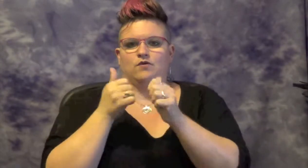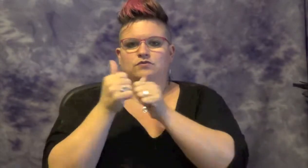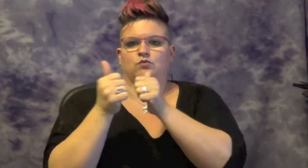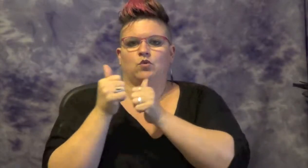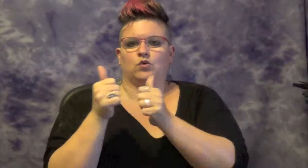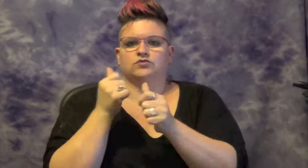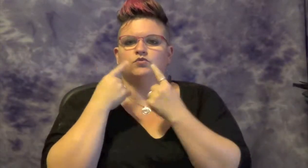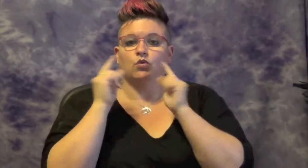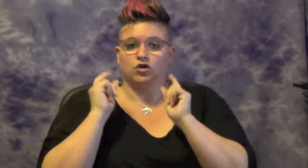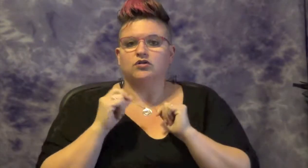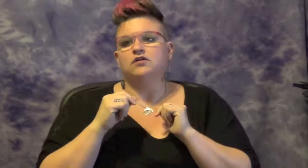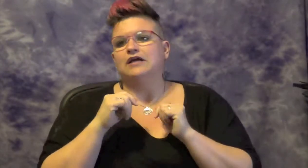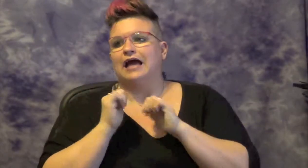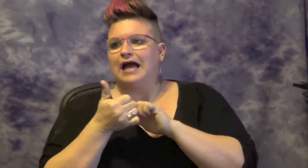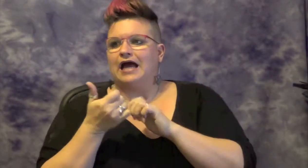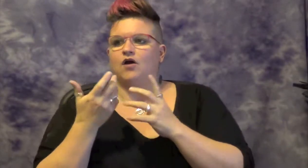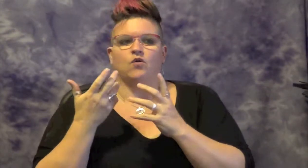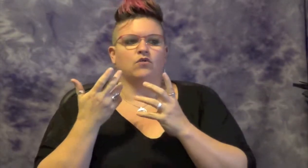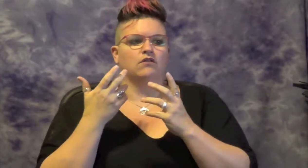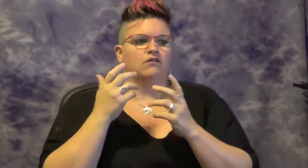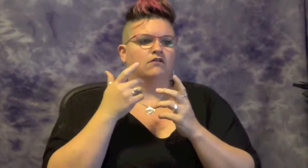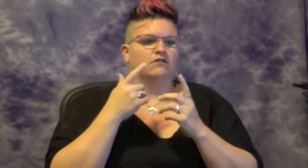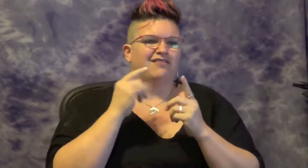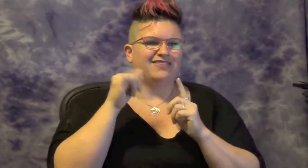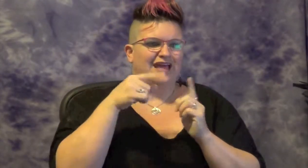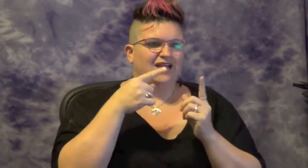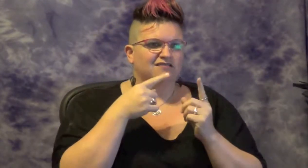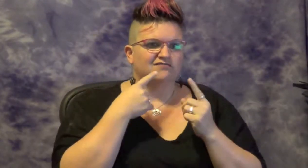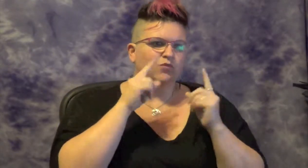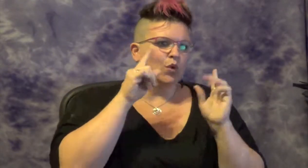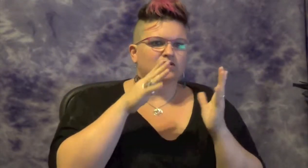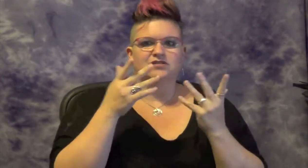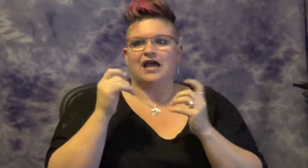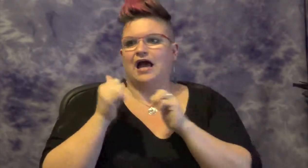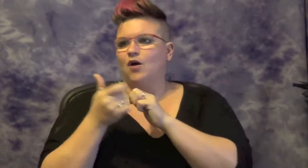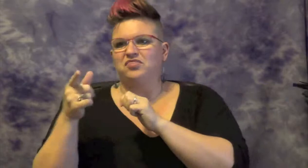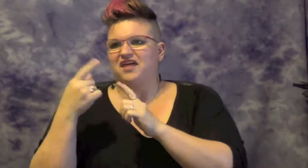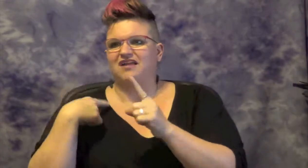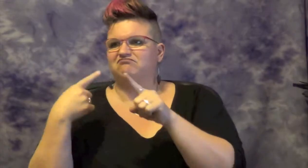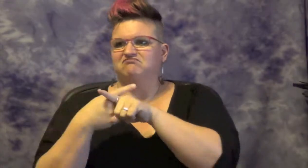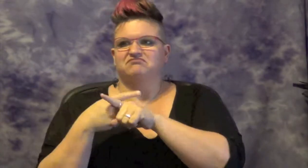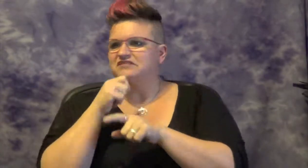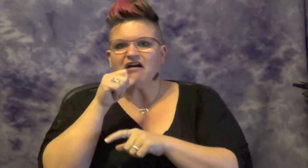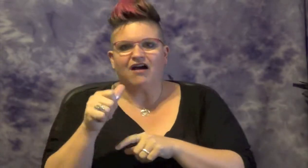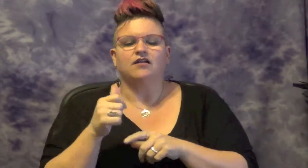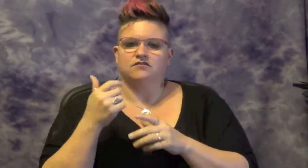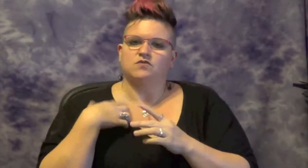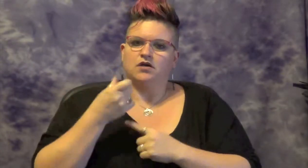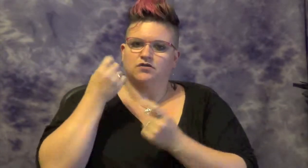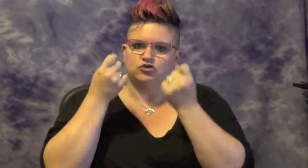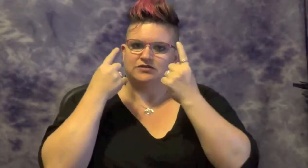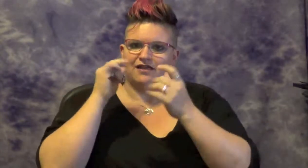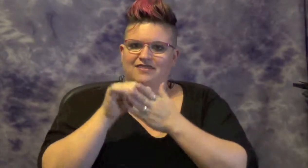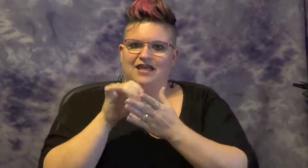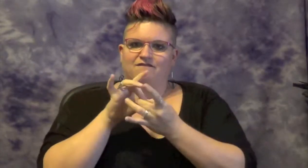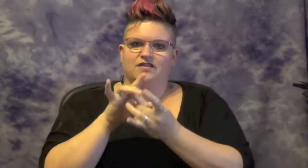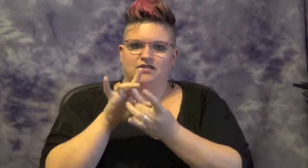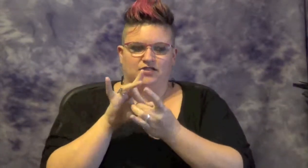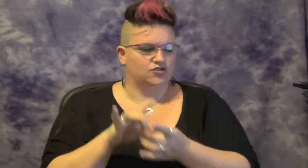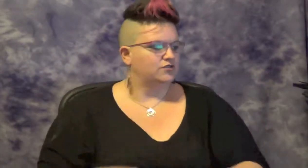like for myself, I played sports. You understand the ins and outs of the sporting world. You know how conflicts happen, how